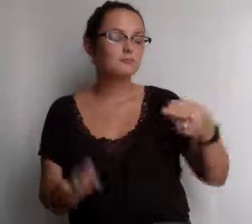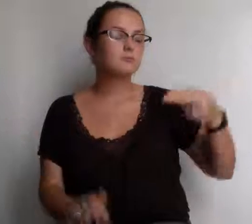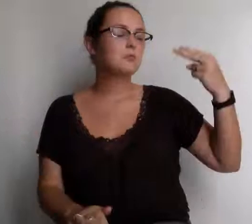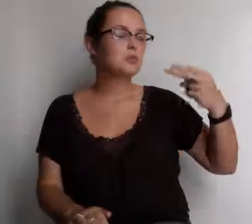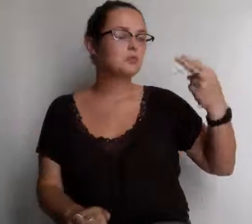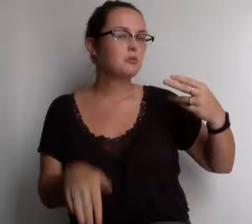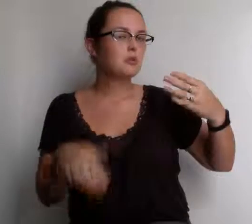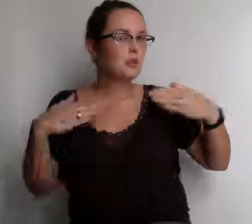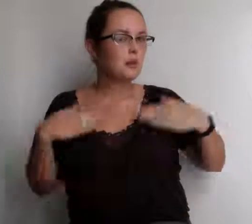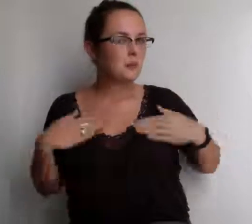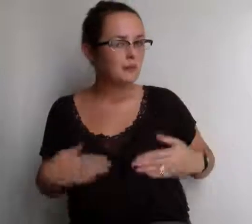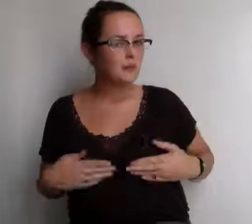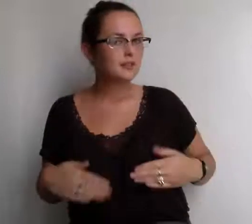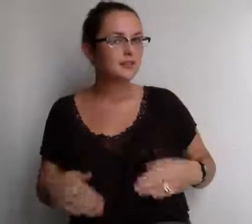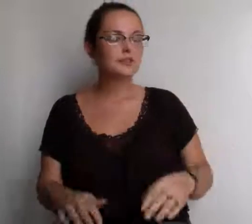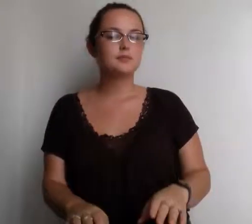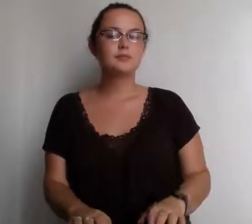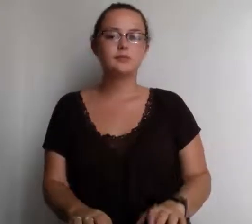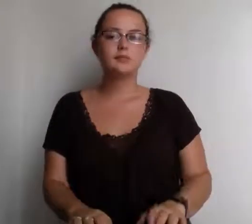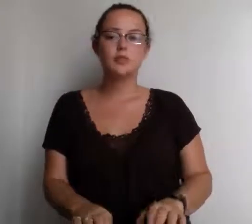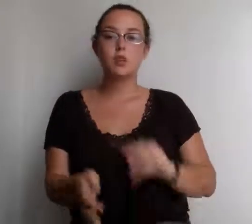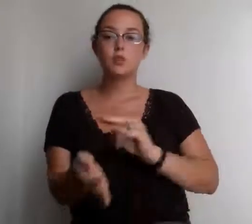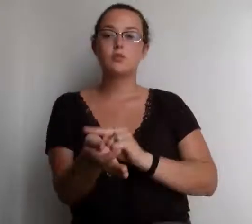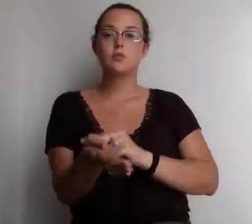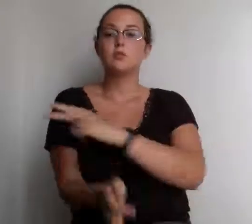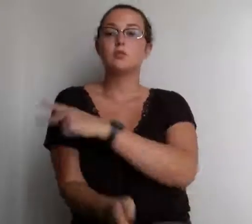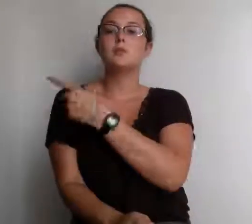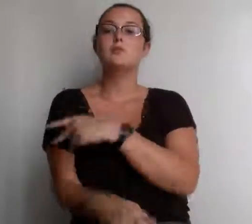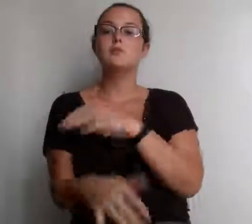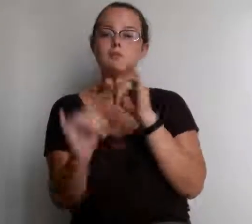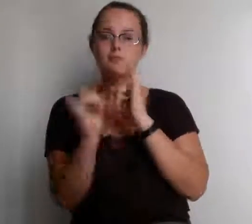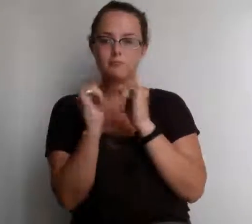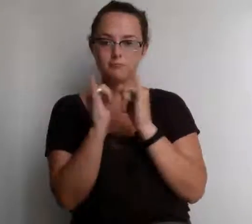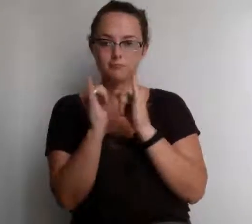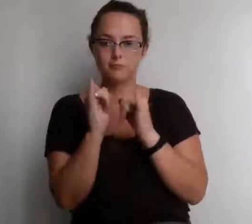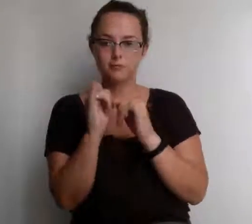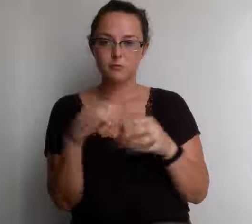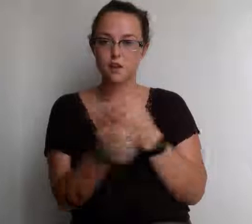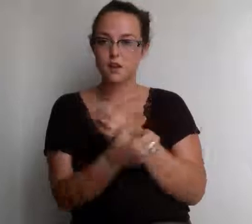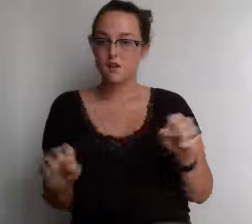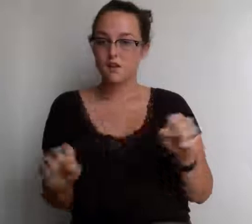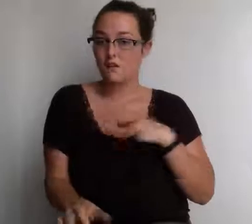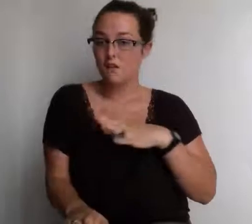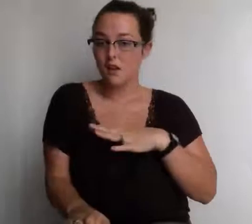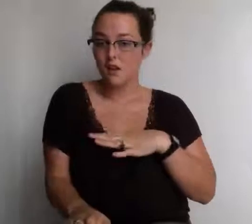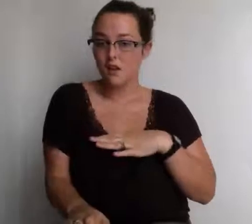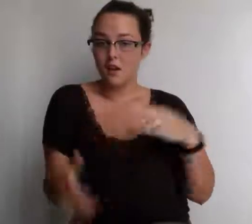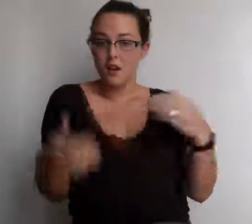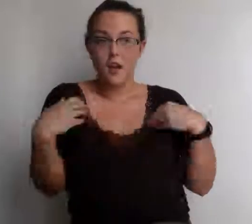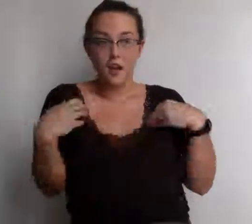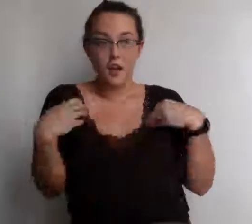the health history and the physical assessment. During a health history, the nurse interviews the patient about health status, including any